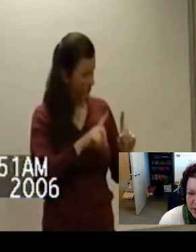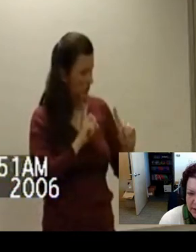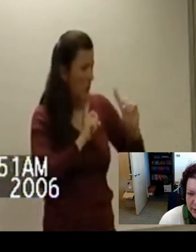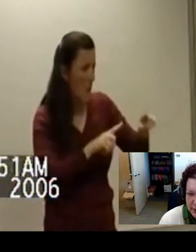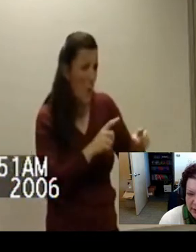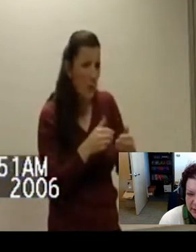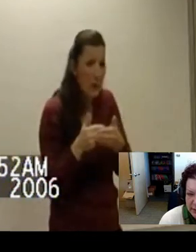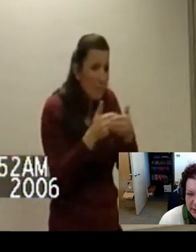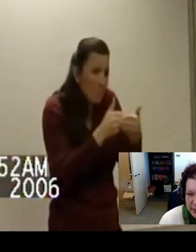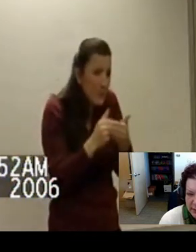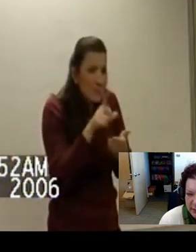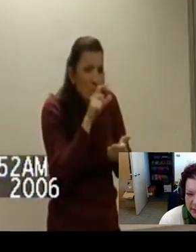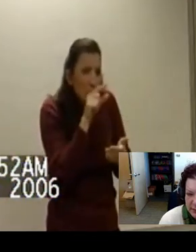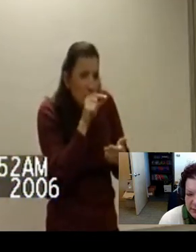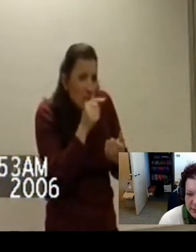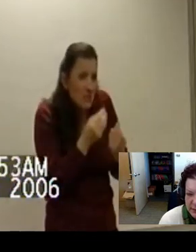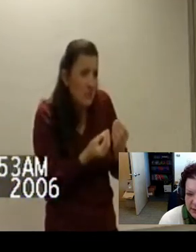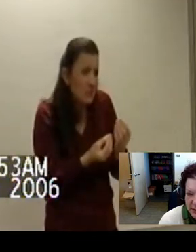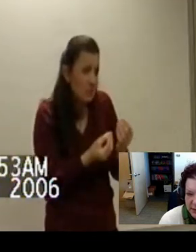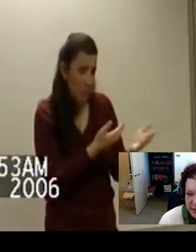Before Halloween,